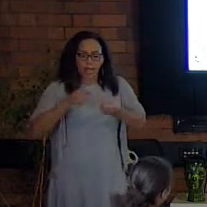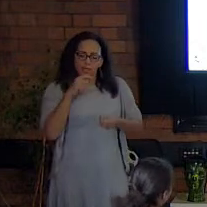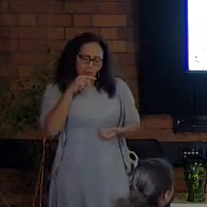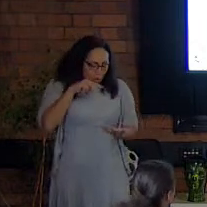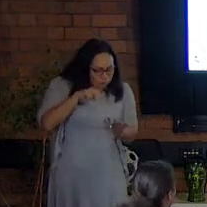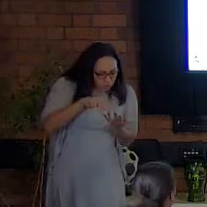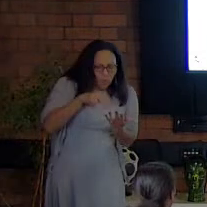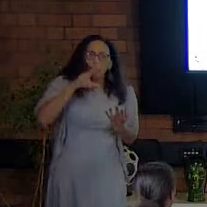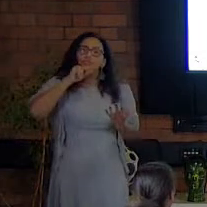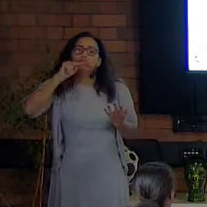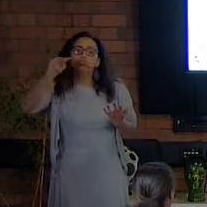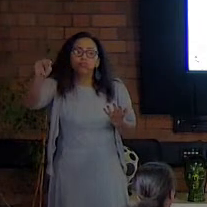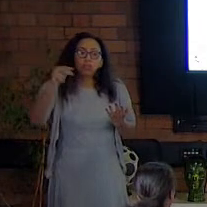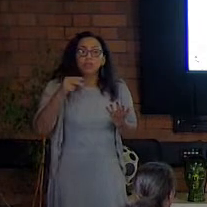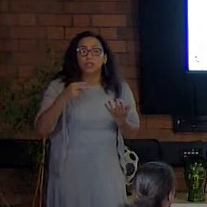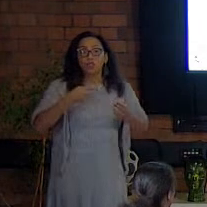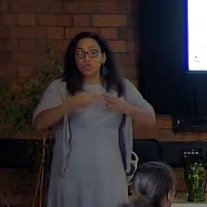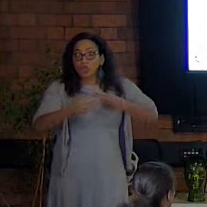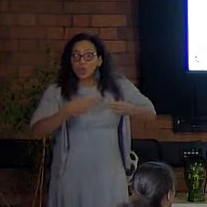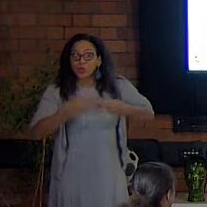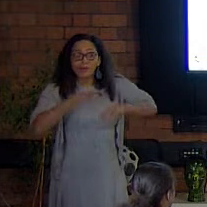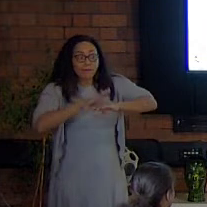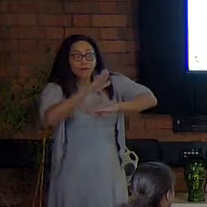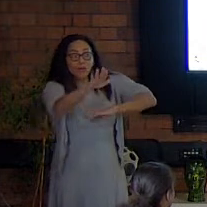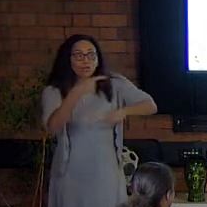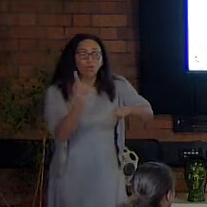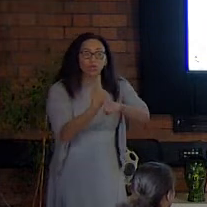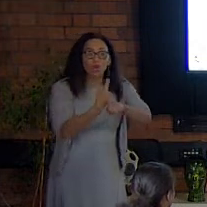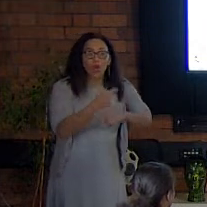on all our future talks by heading to